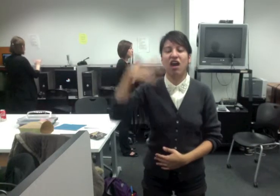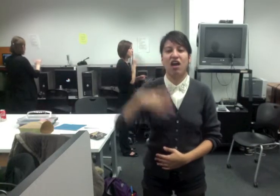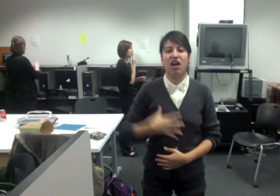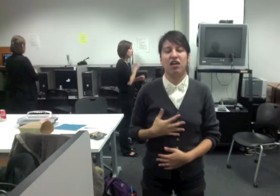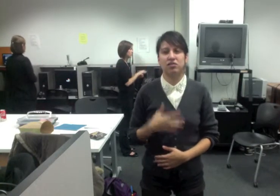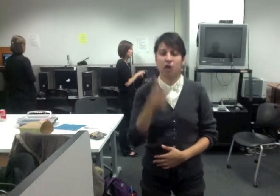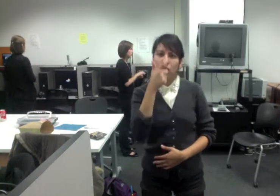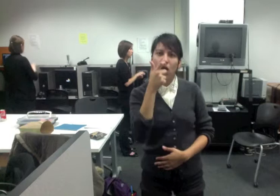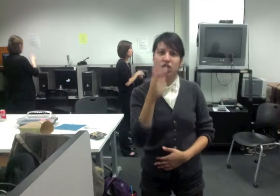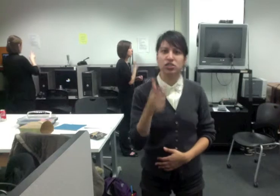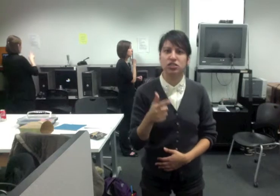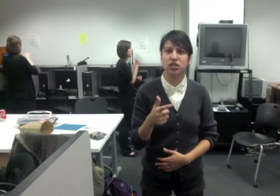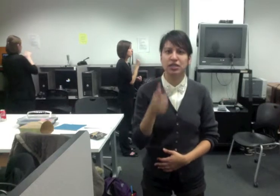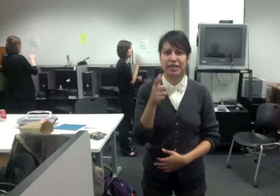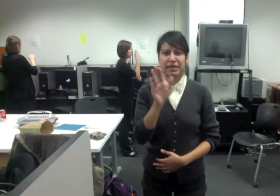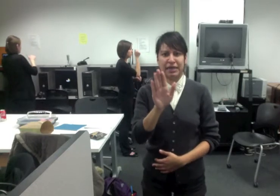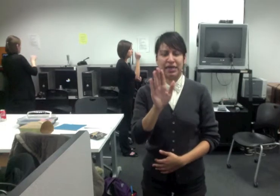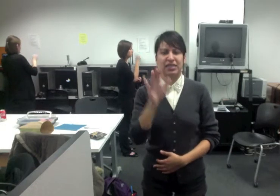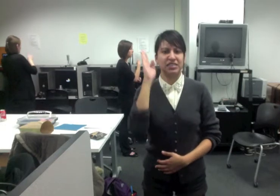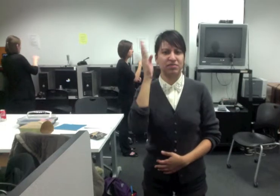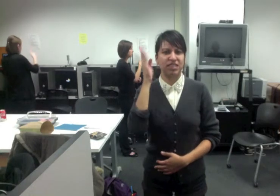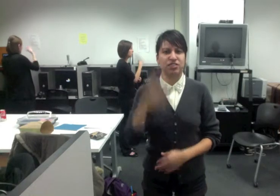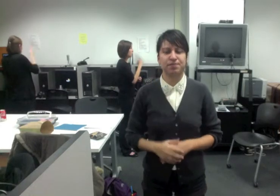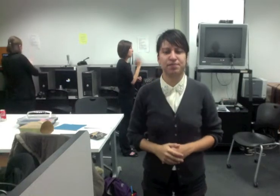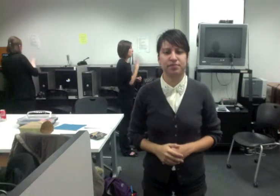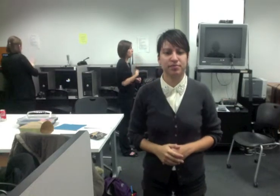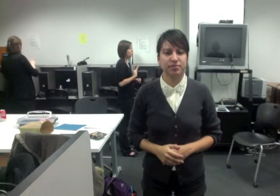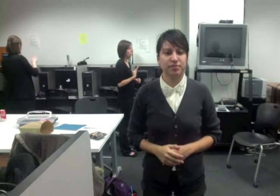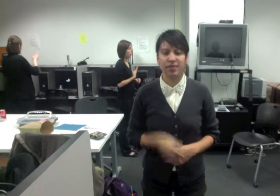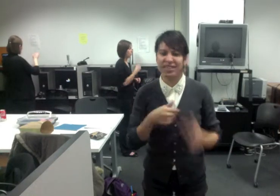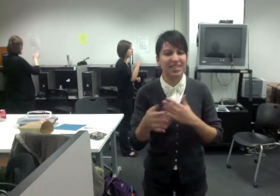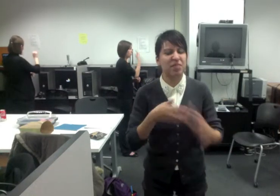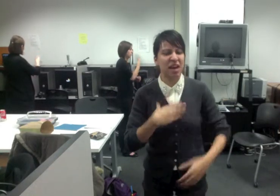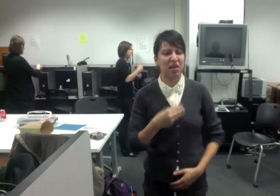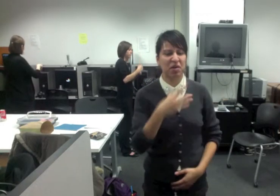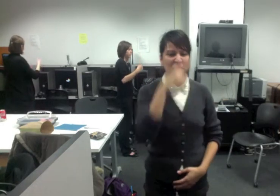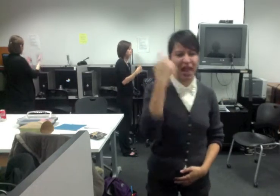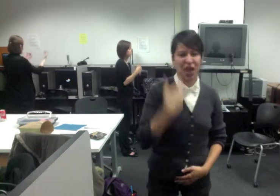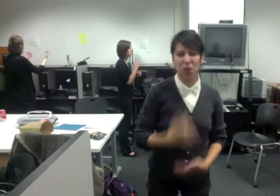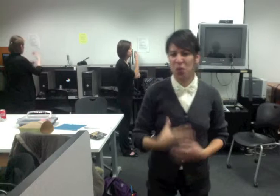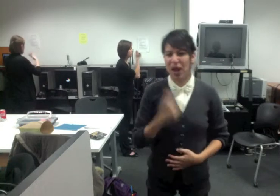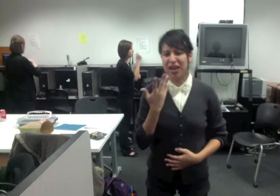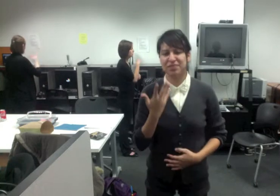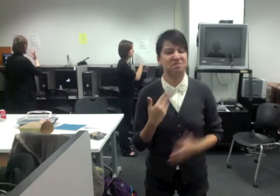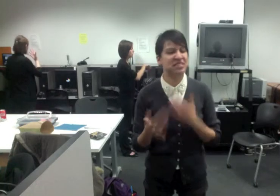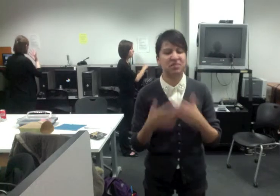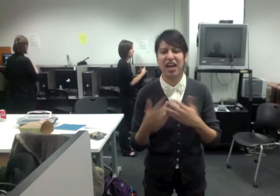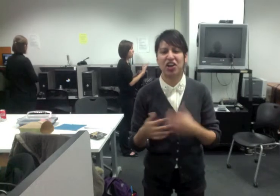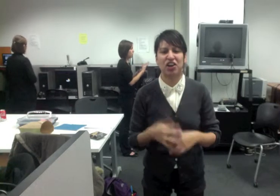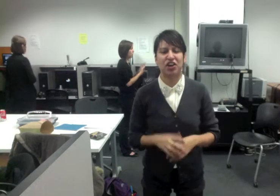was white. Dr. King believed that there are two types of laws in this world, those that are made by a higher authority and those